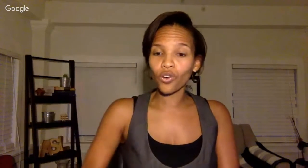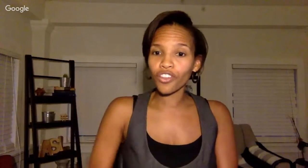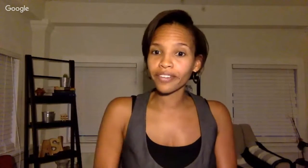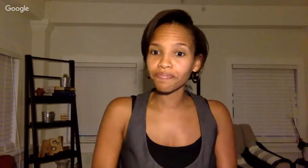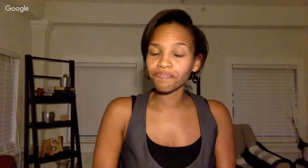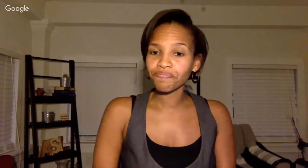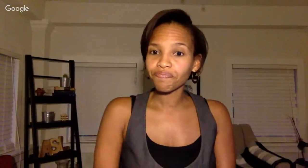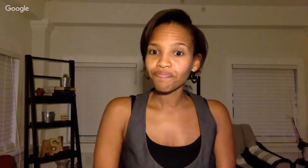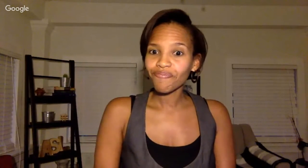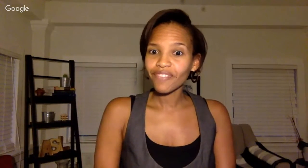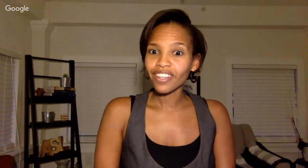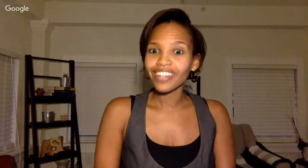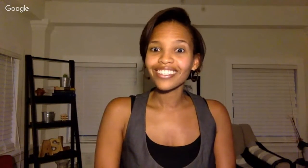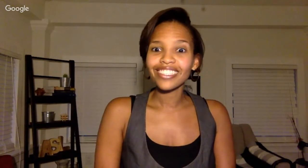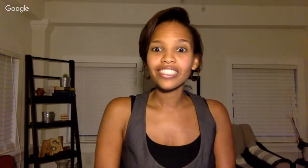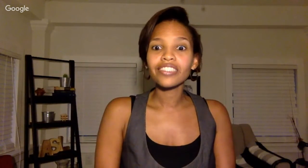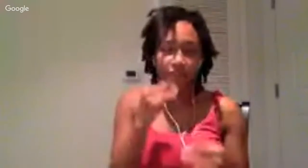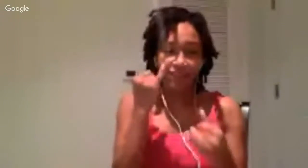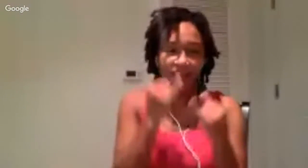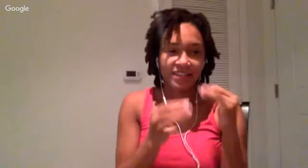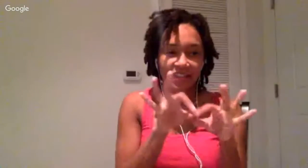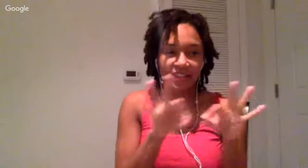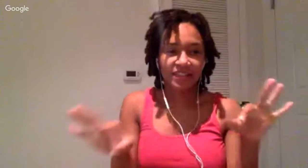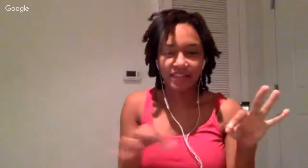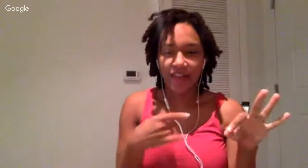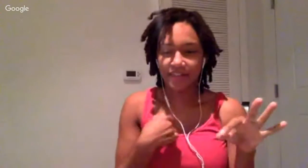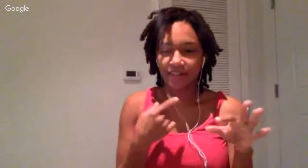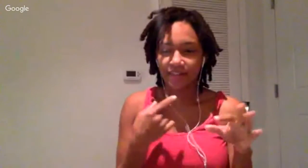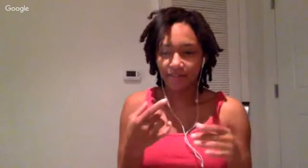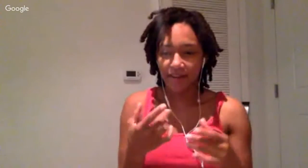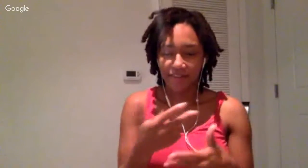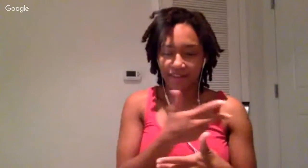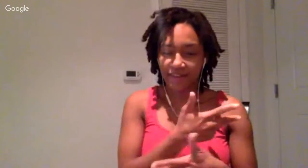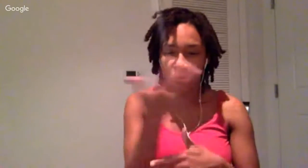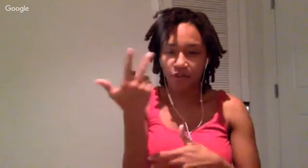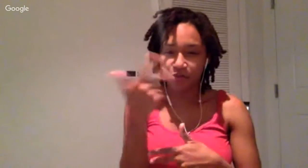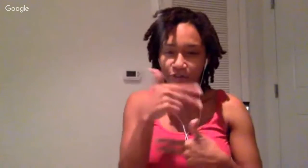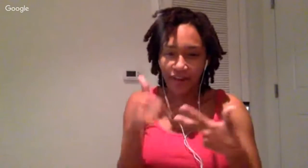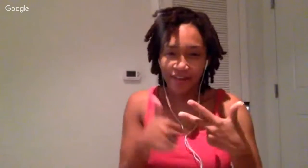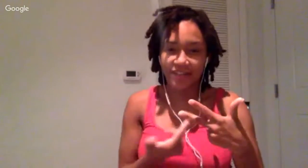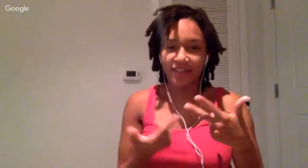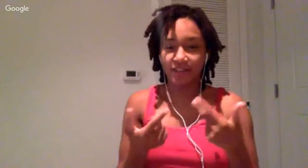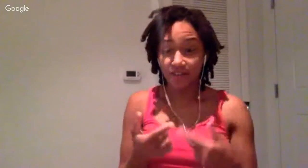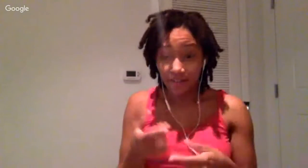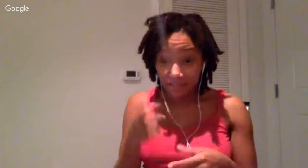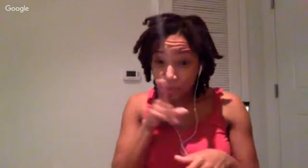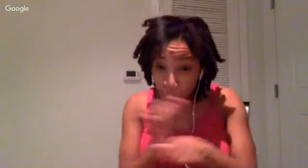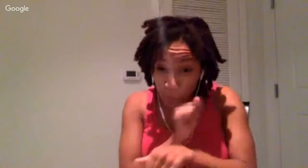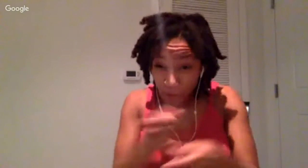whole thing. Yeah. For the last sentence, I think I did all 3. I did true work